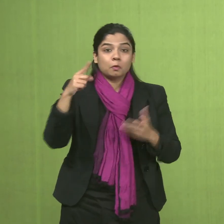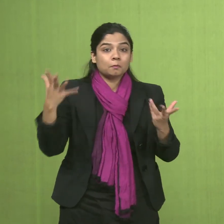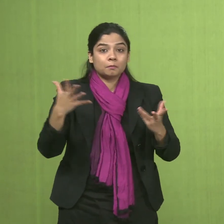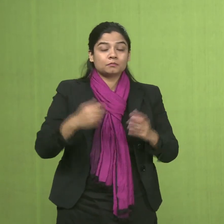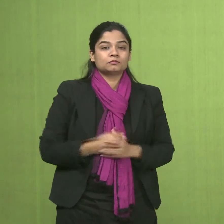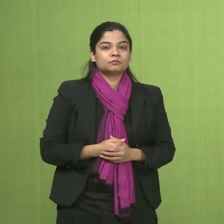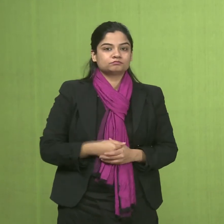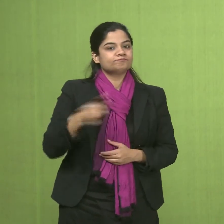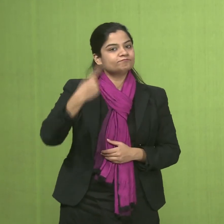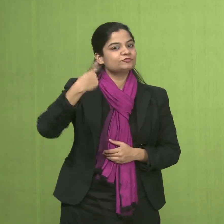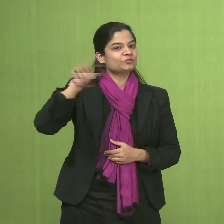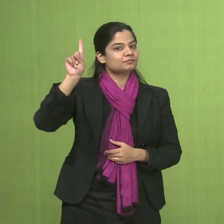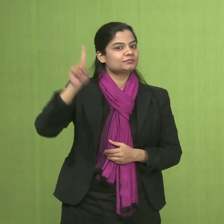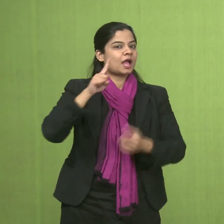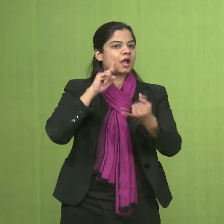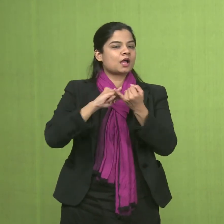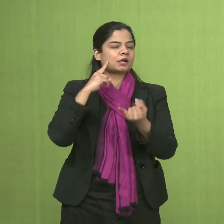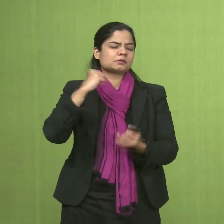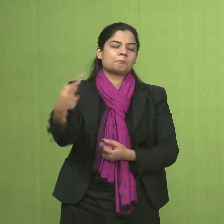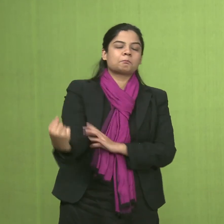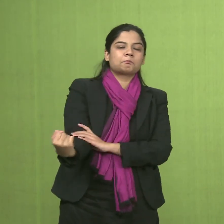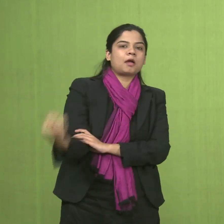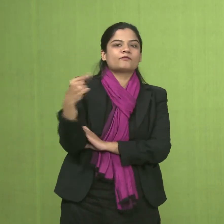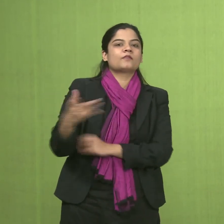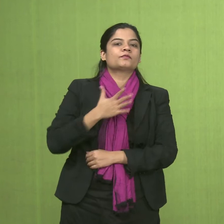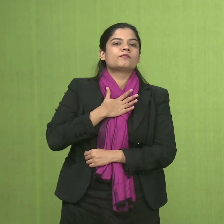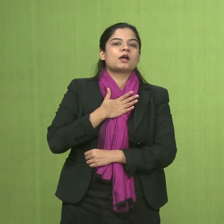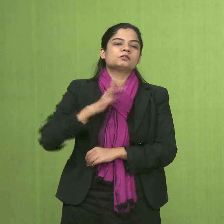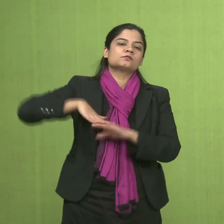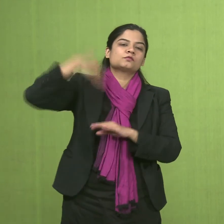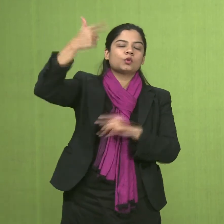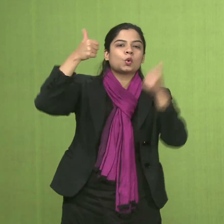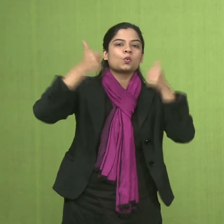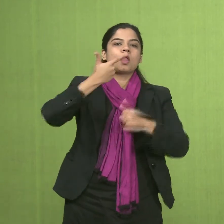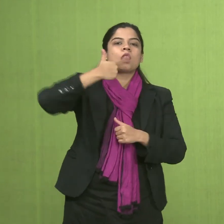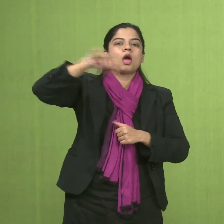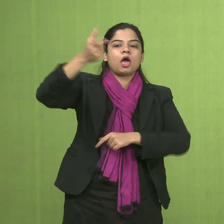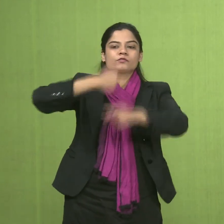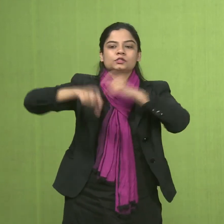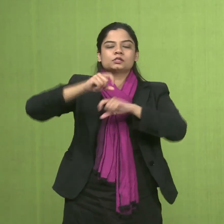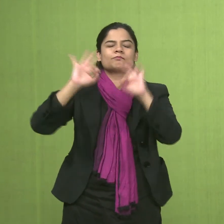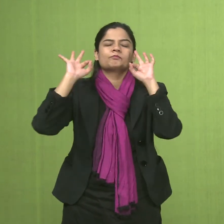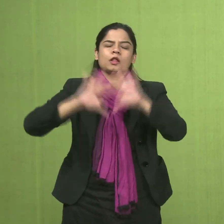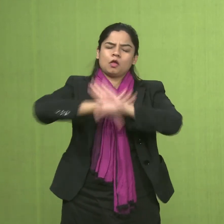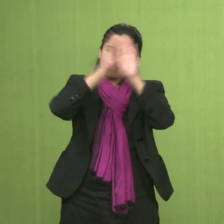True or false? True, it is. An ISI mark is an important one. We all need it for the